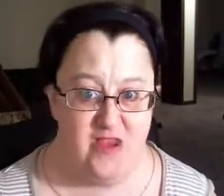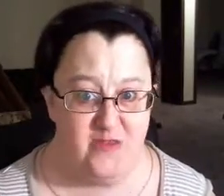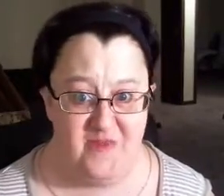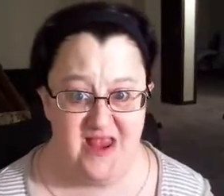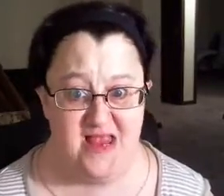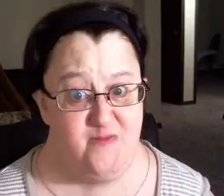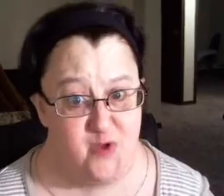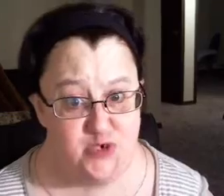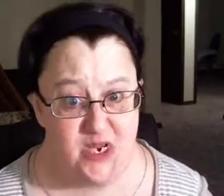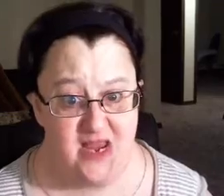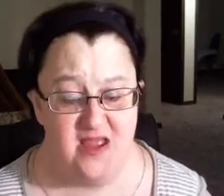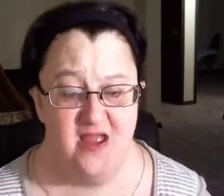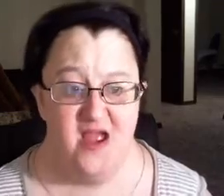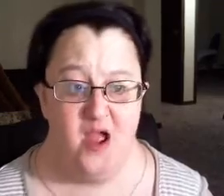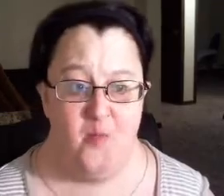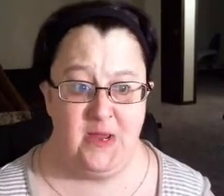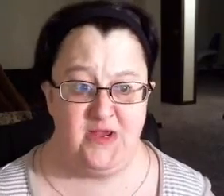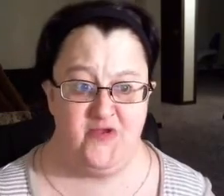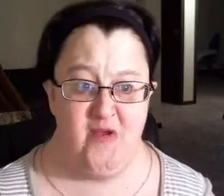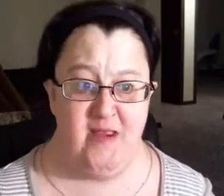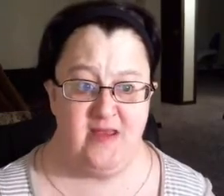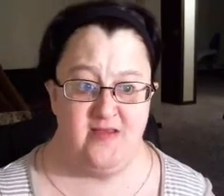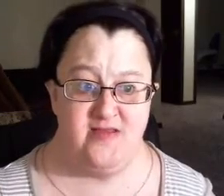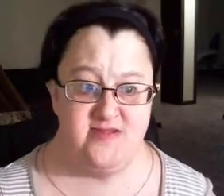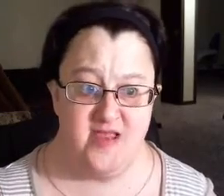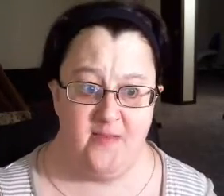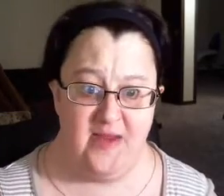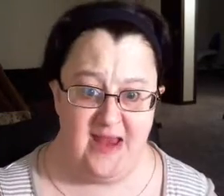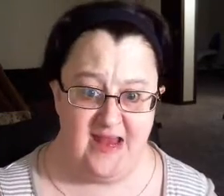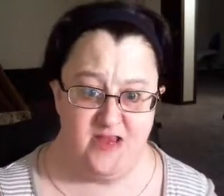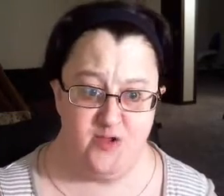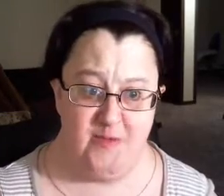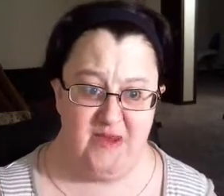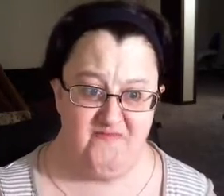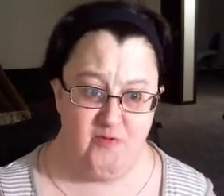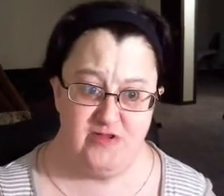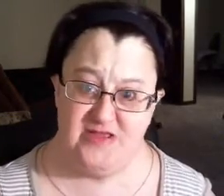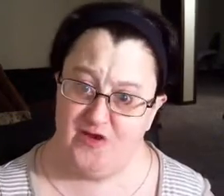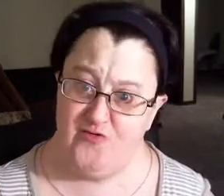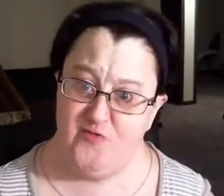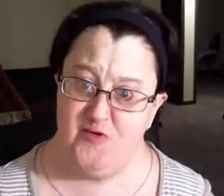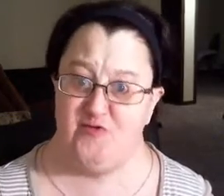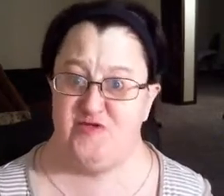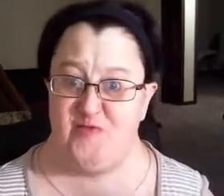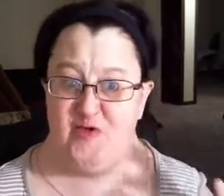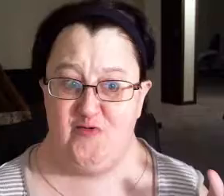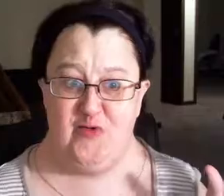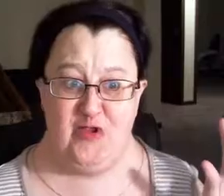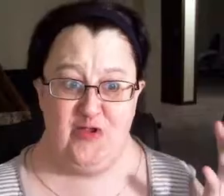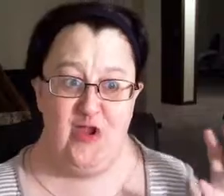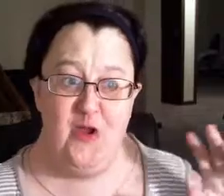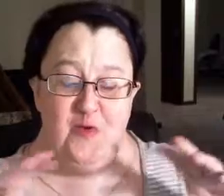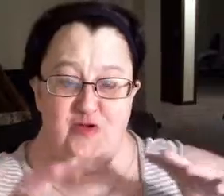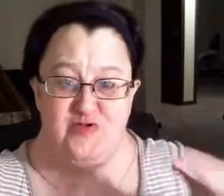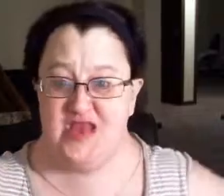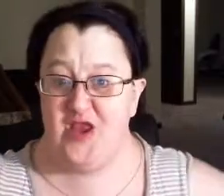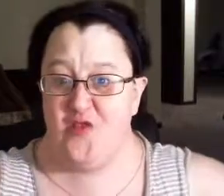recipes especially i'm wanting to try to stop eating so many frozen dinner for your when you're when you're you're single